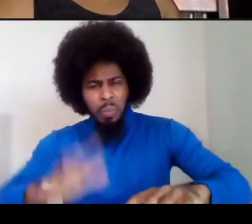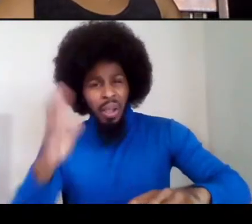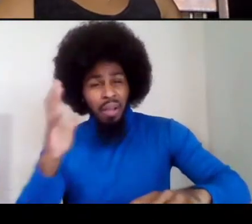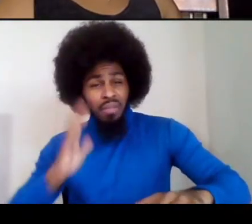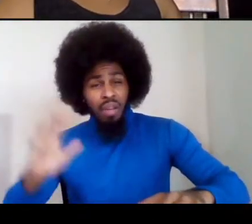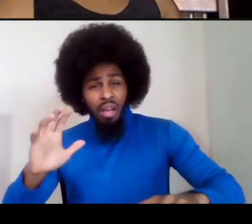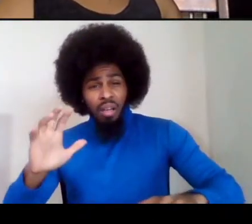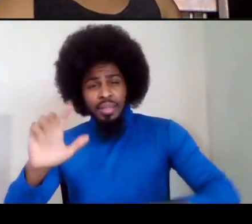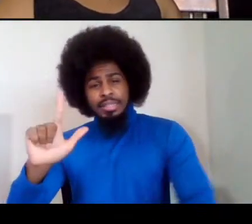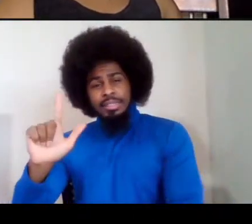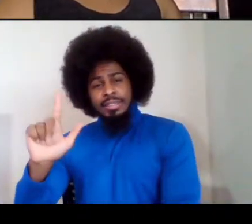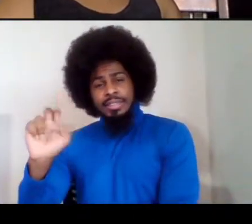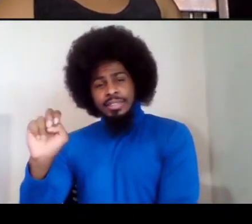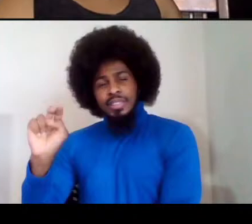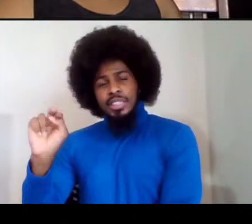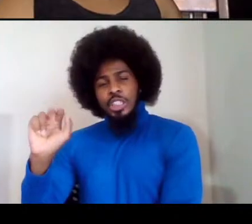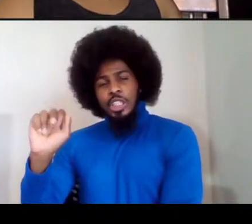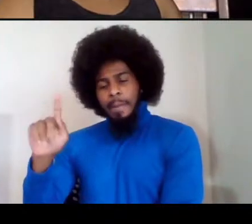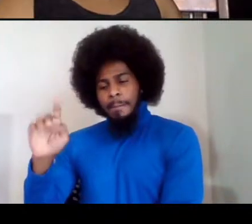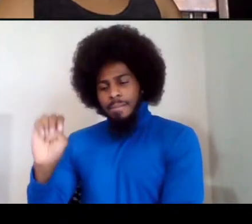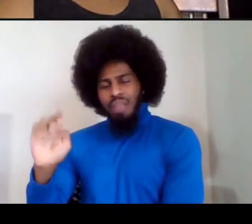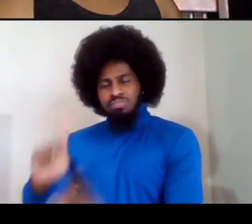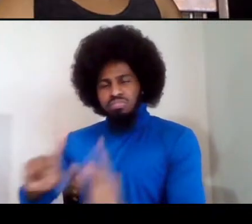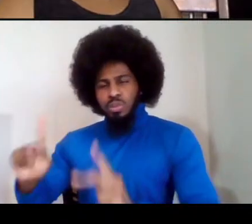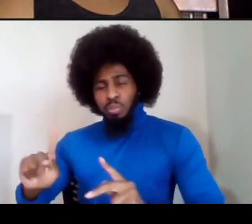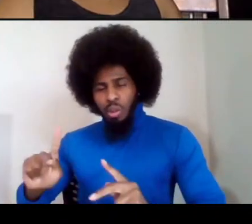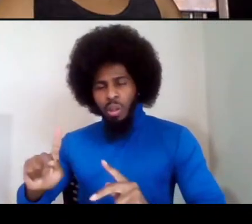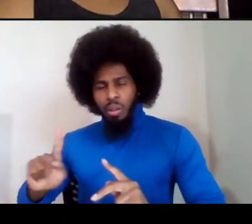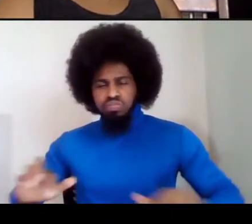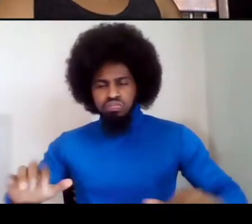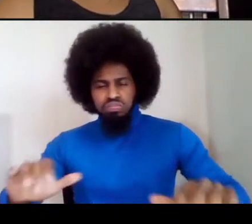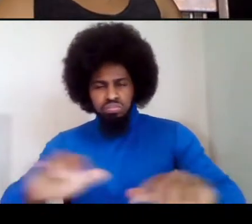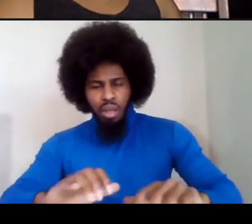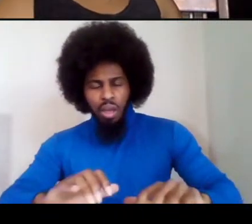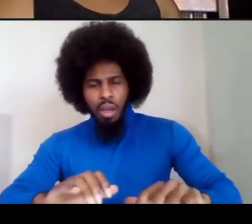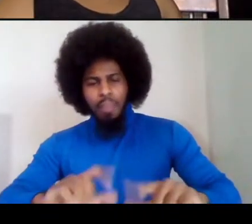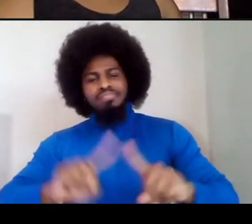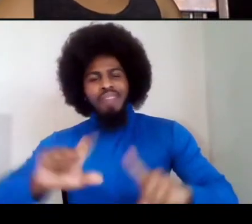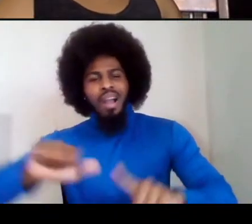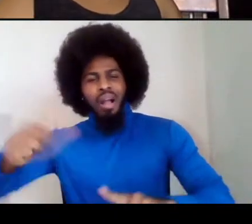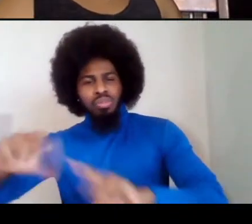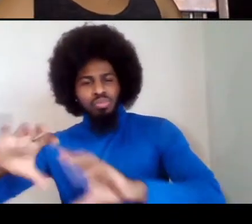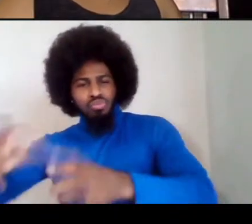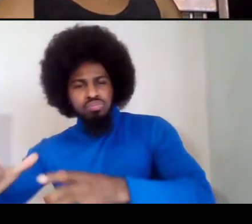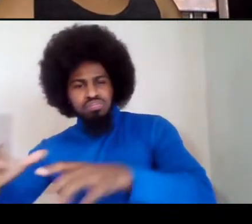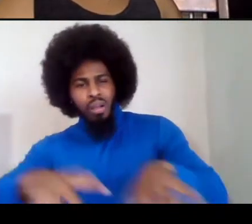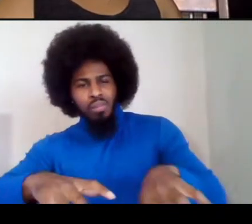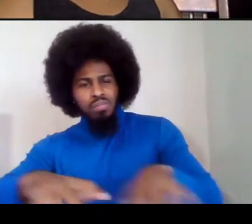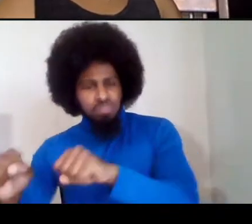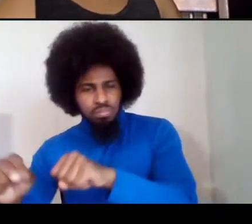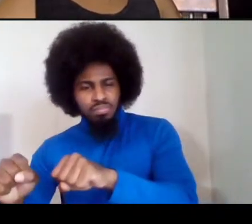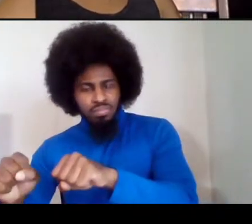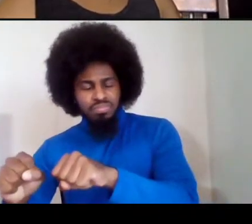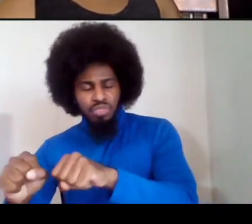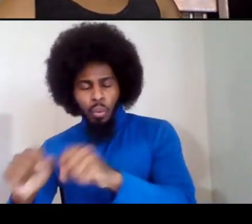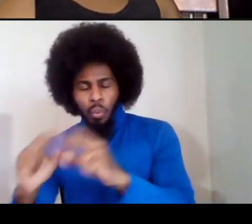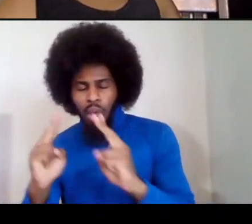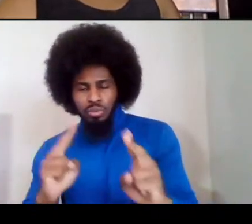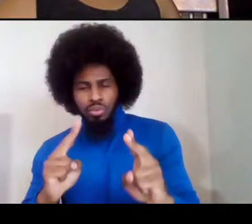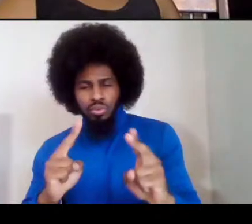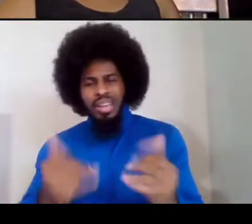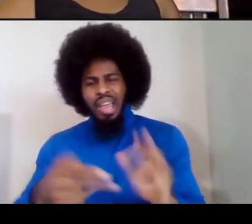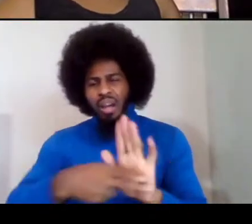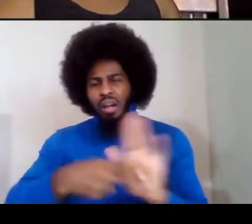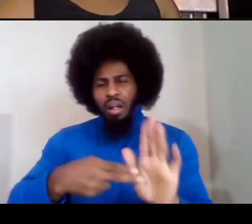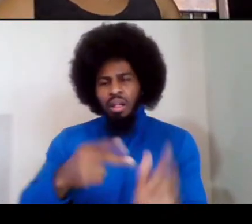as Montclair, New Jersey, with my husband, photographer and graphic artist, Tony Turner. Our daughter,